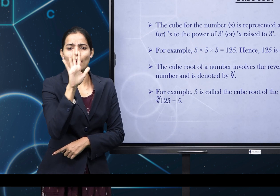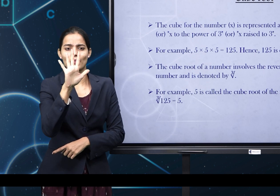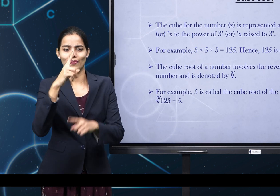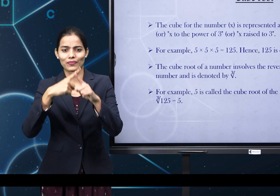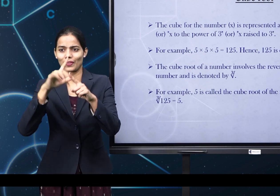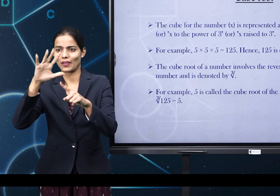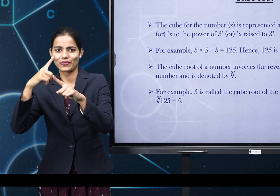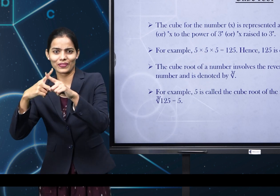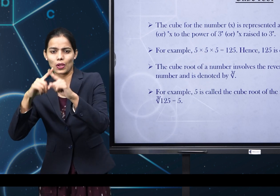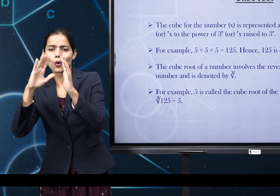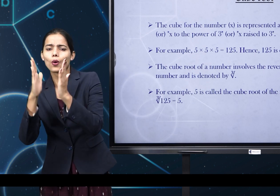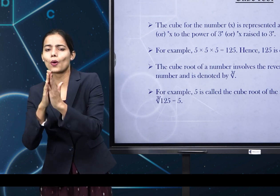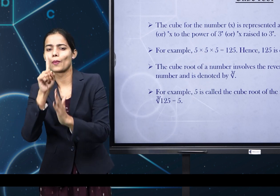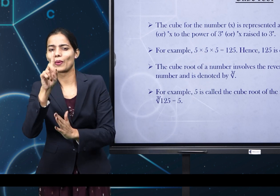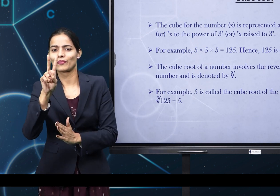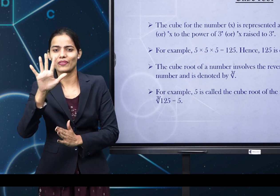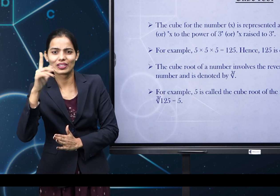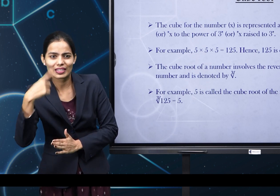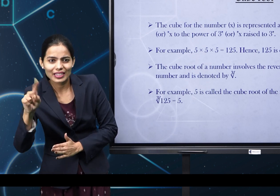root 125 is equal to 5.